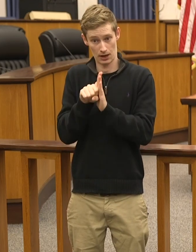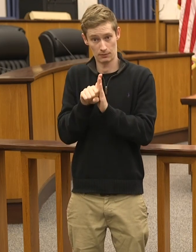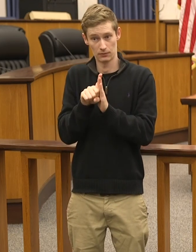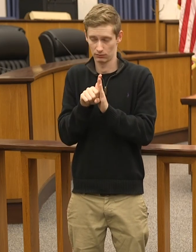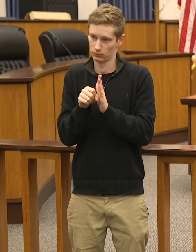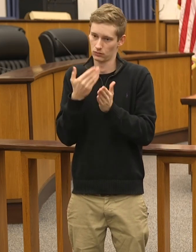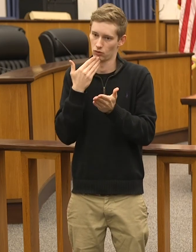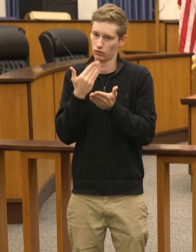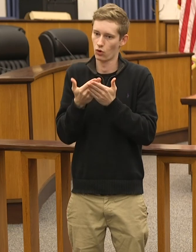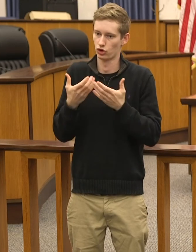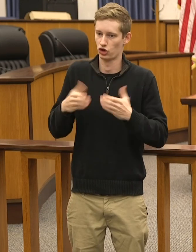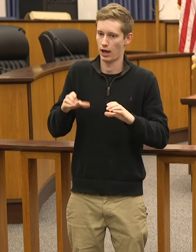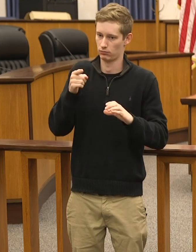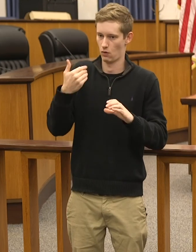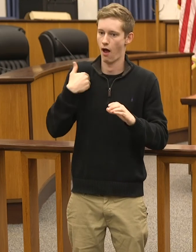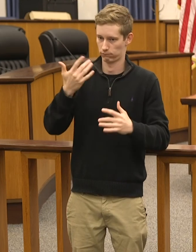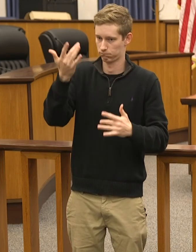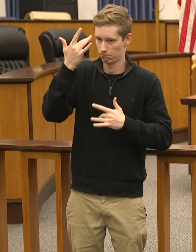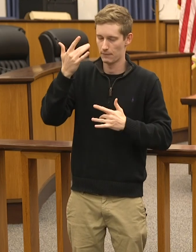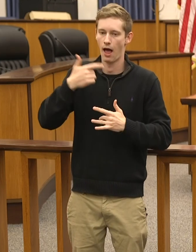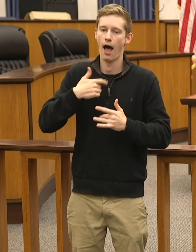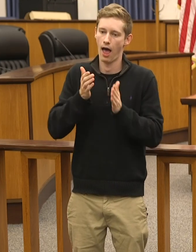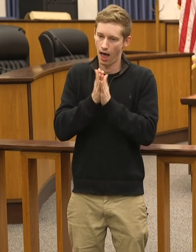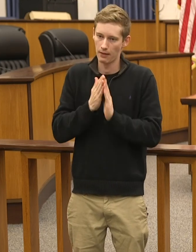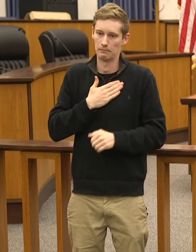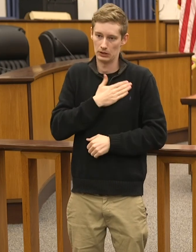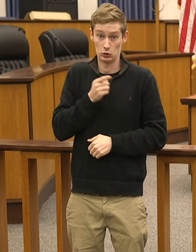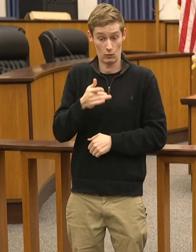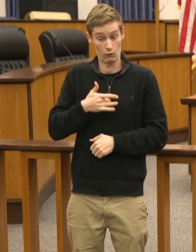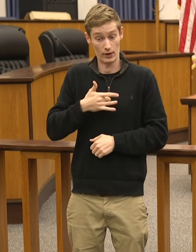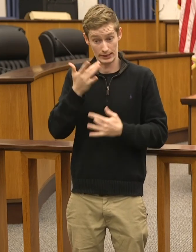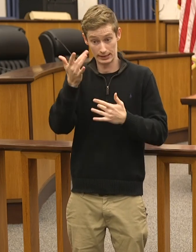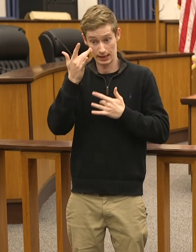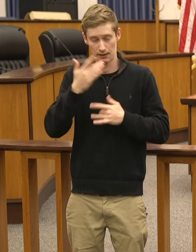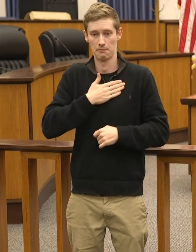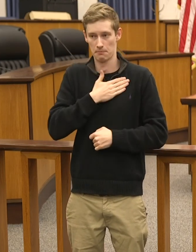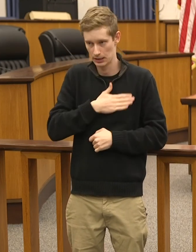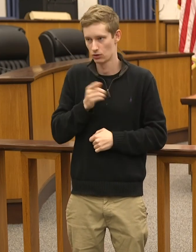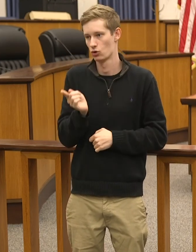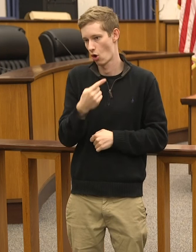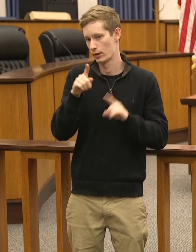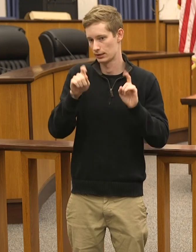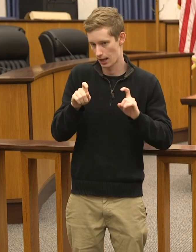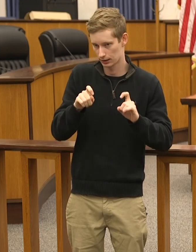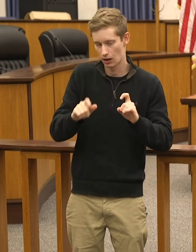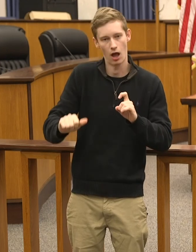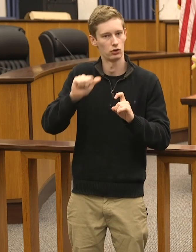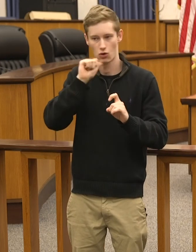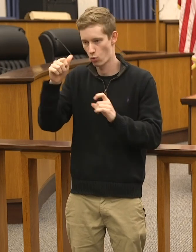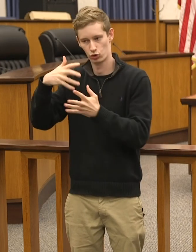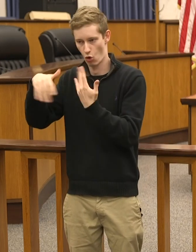that you go and get tested as quickly as possible and refrain from engaging in social activity. As we continue to